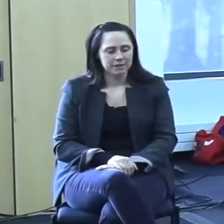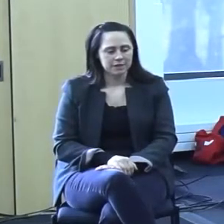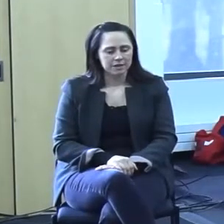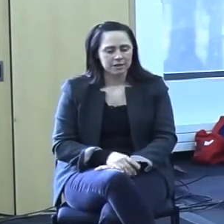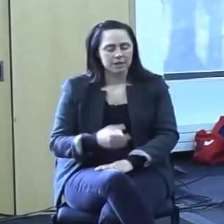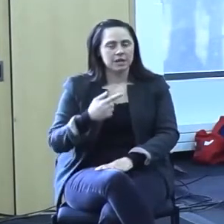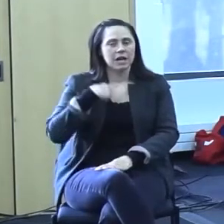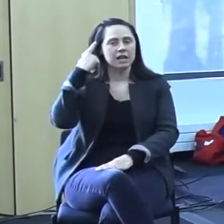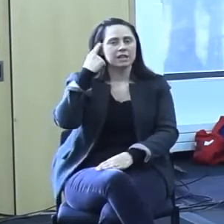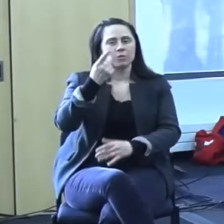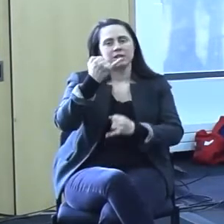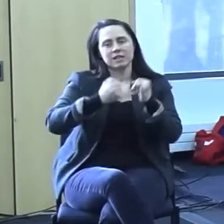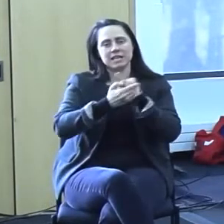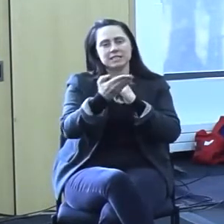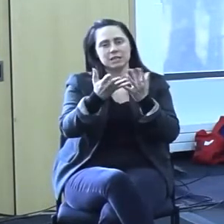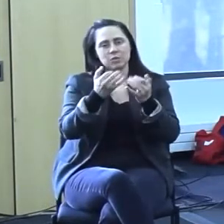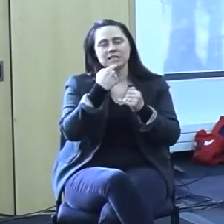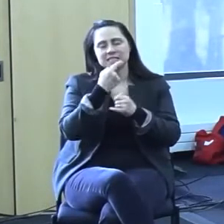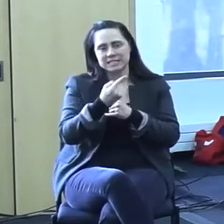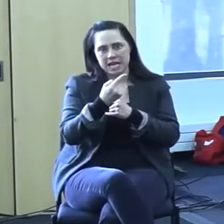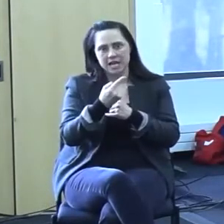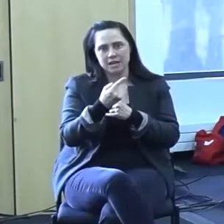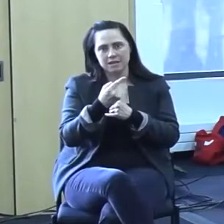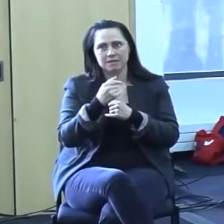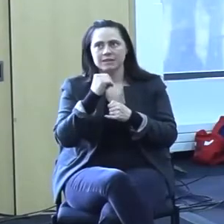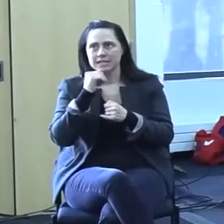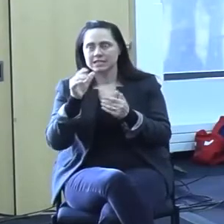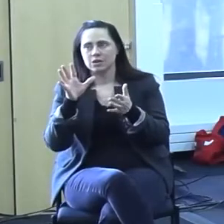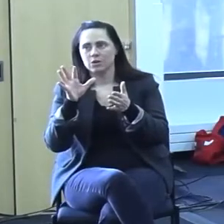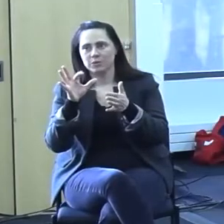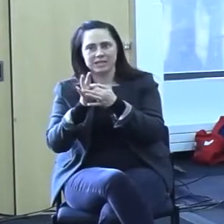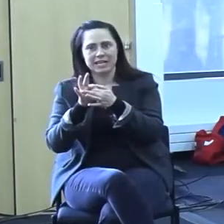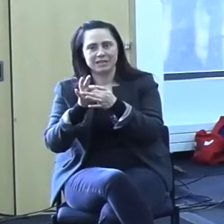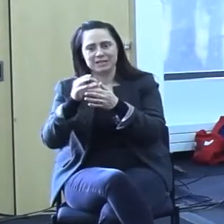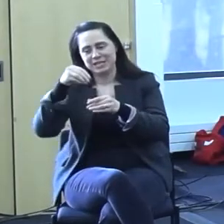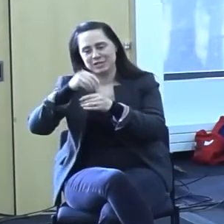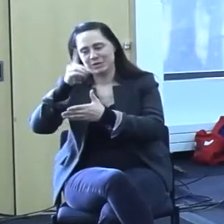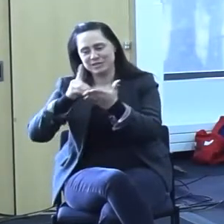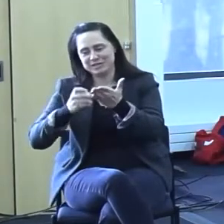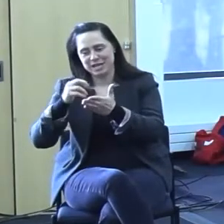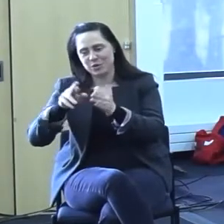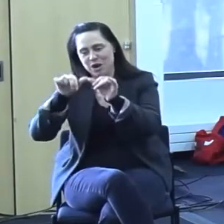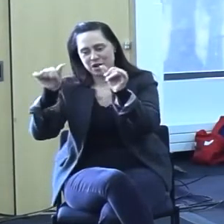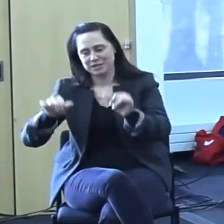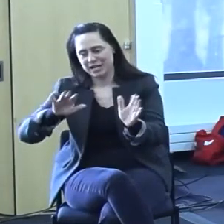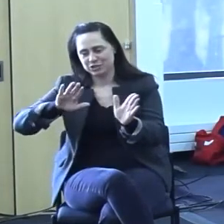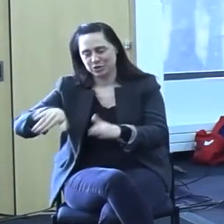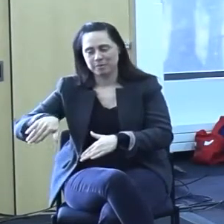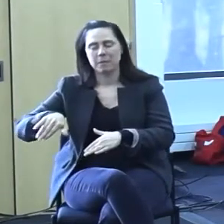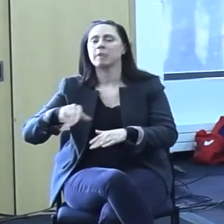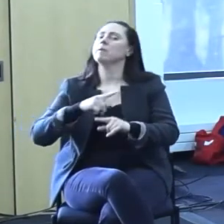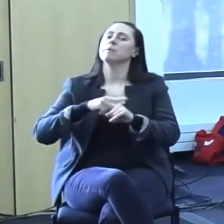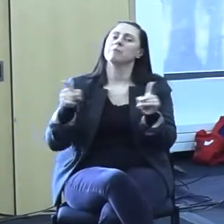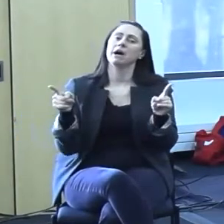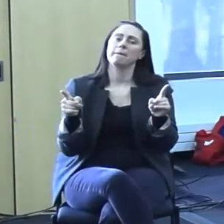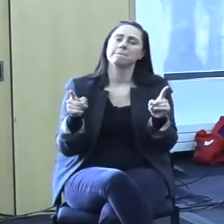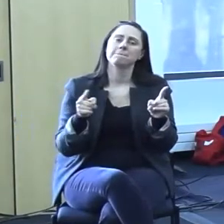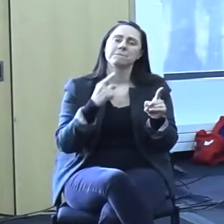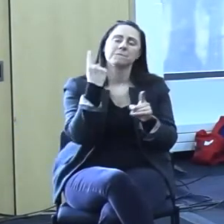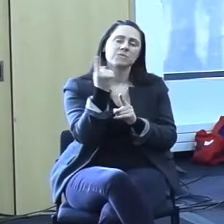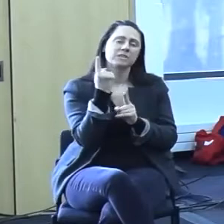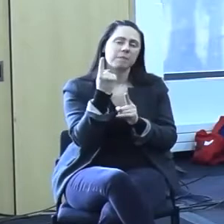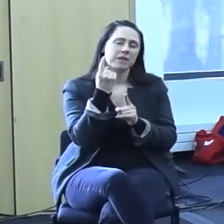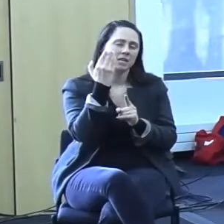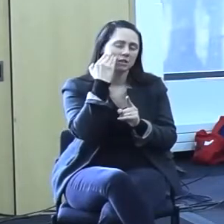And I think one of the last things I want to say that doesn't have to do anything with interior design or architecture is something